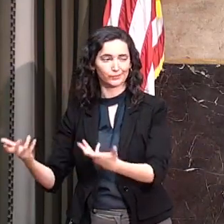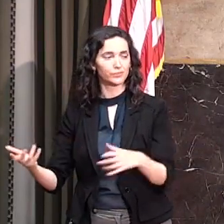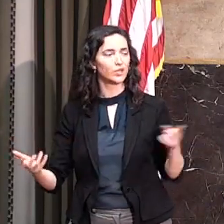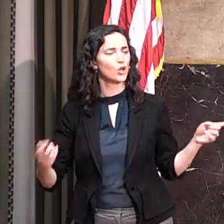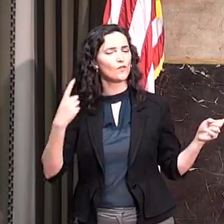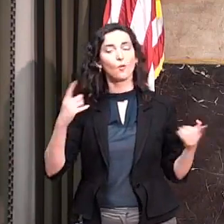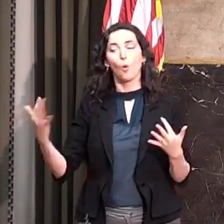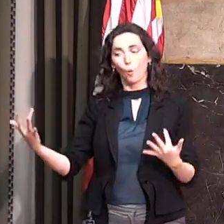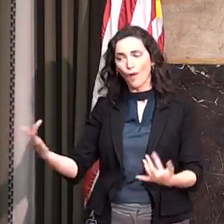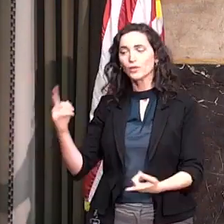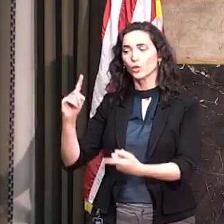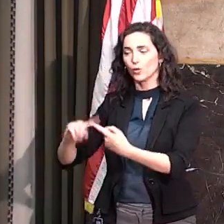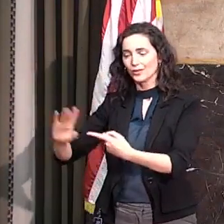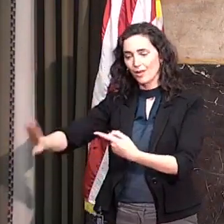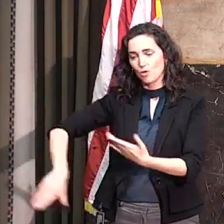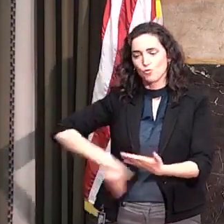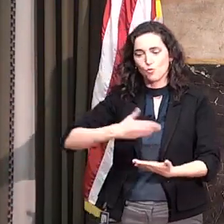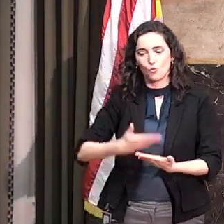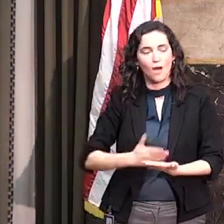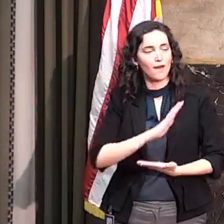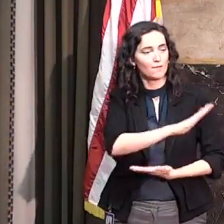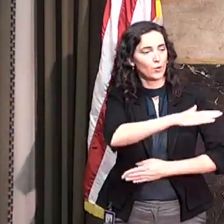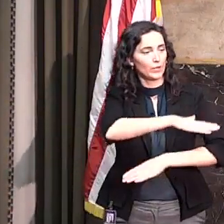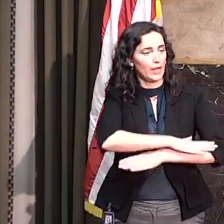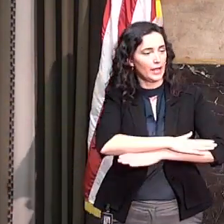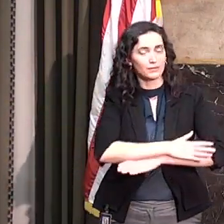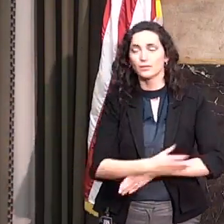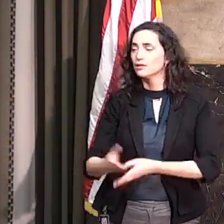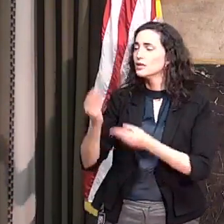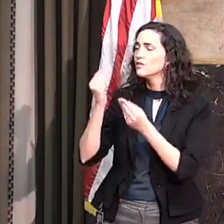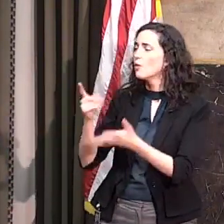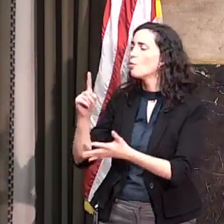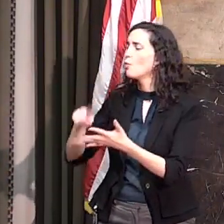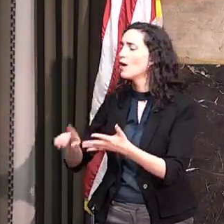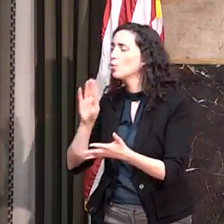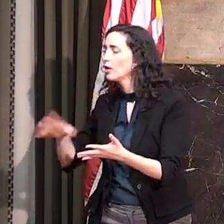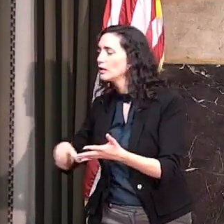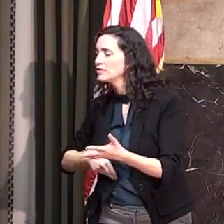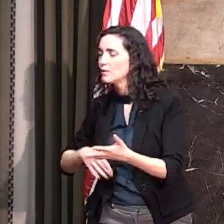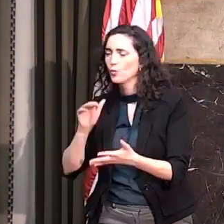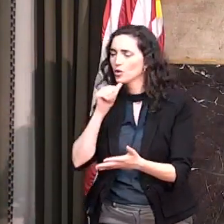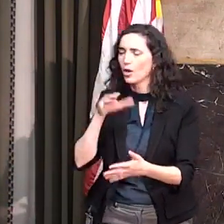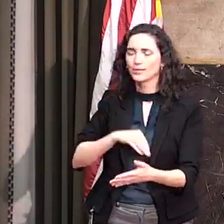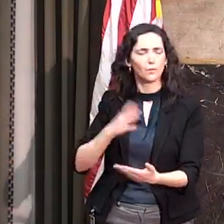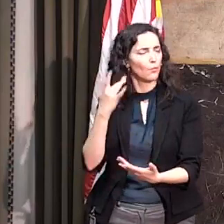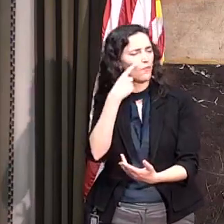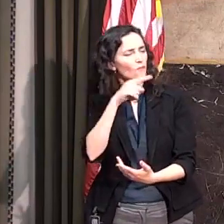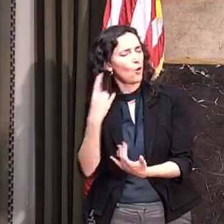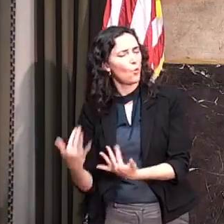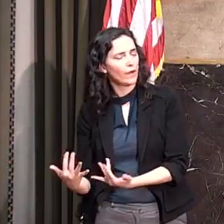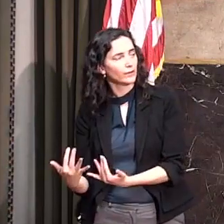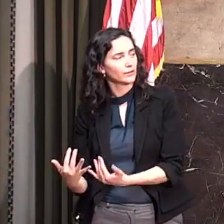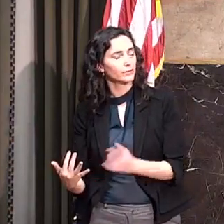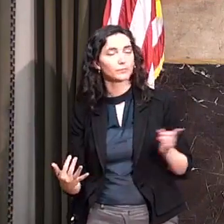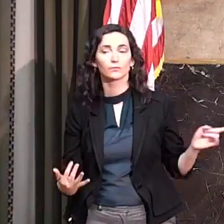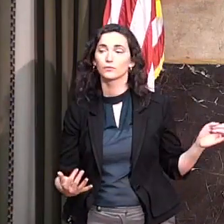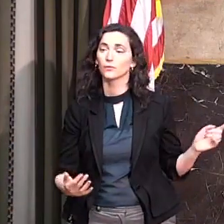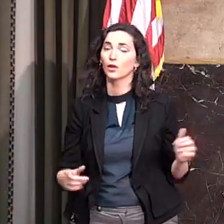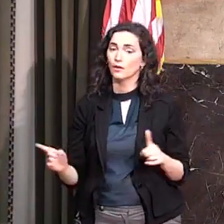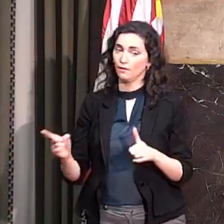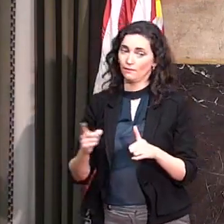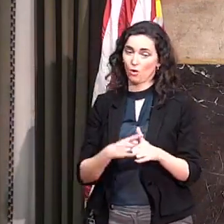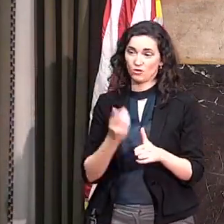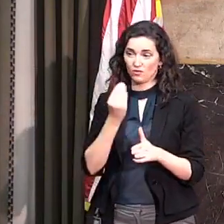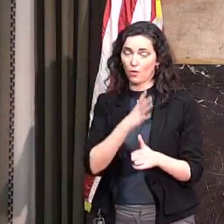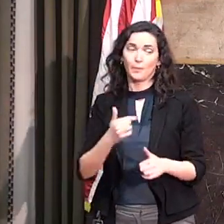until it reaches your desk to let it be known what is or isn't acceptable? Well, first of all, I think I've said what I would